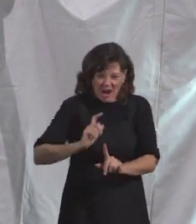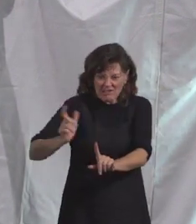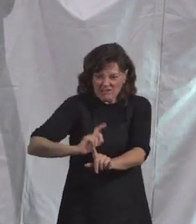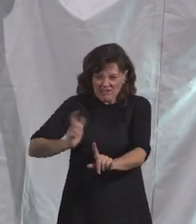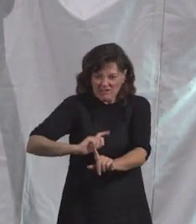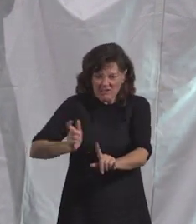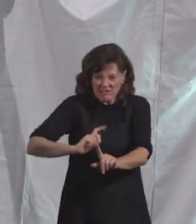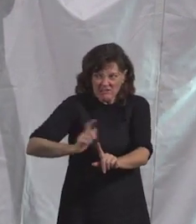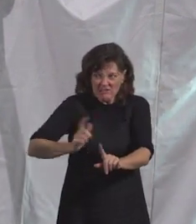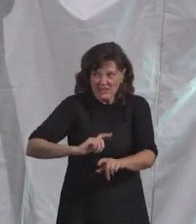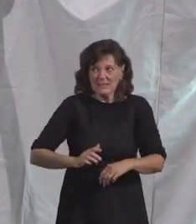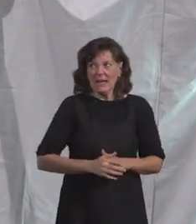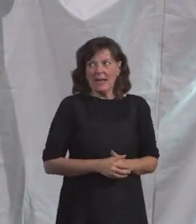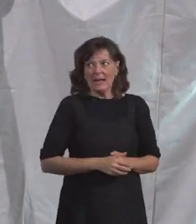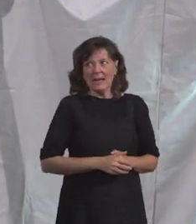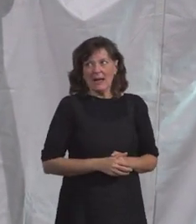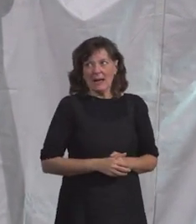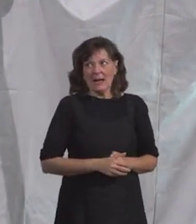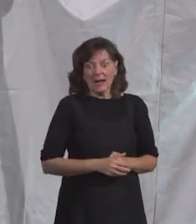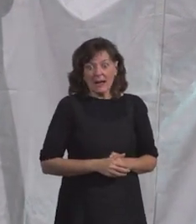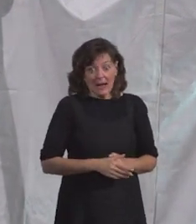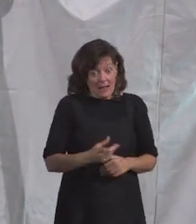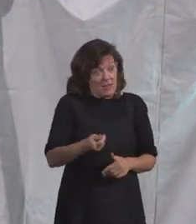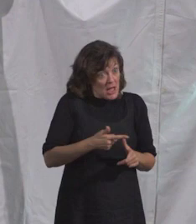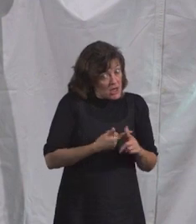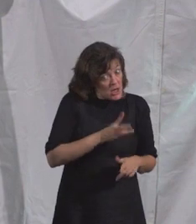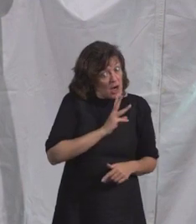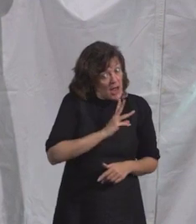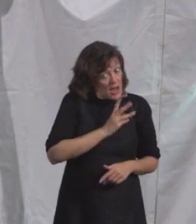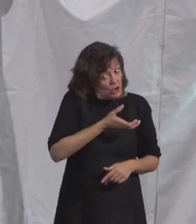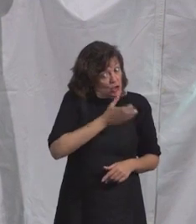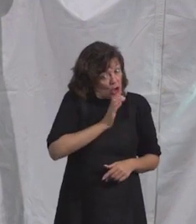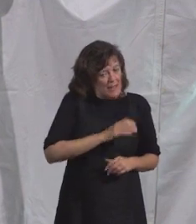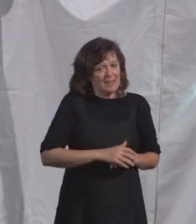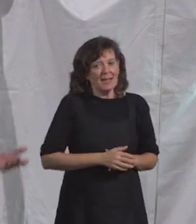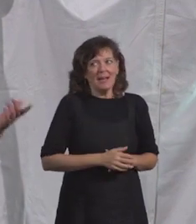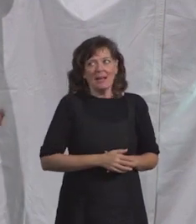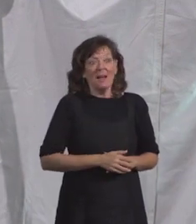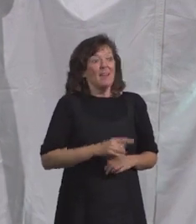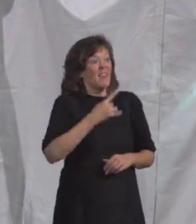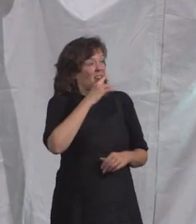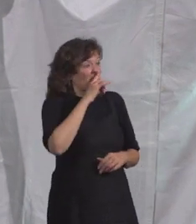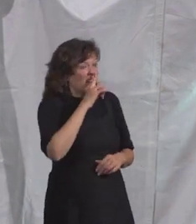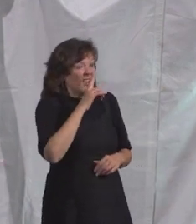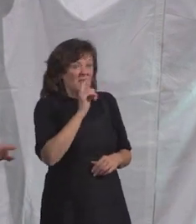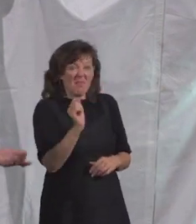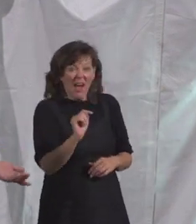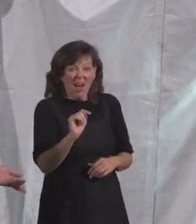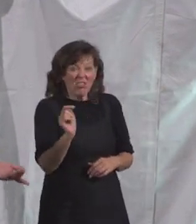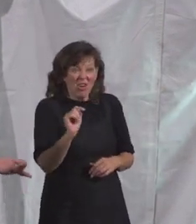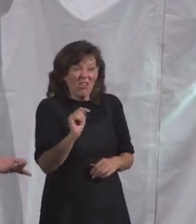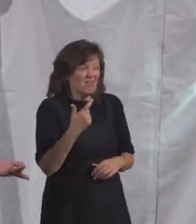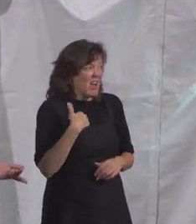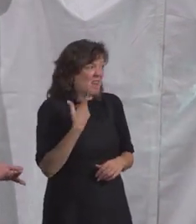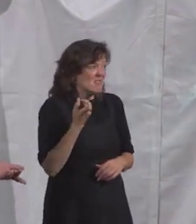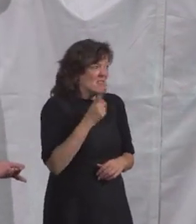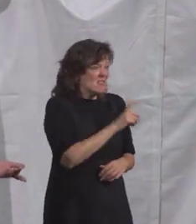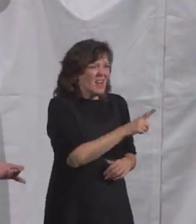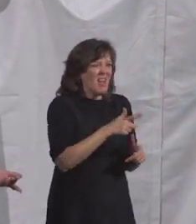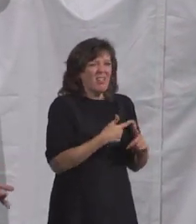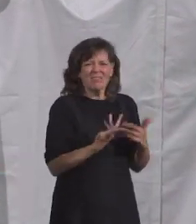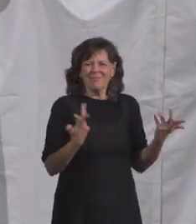to put on first?" And then we're like, "Hydrate." And then the kid has to go to the bathroom, and then it's supper time. So no wonder.